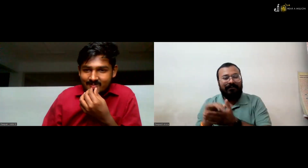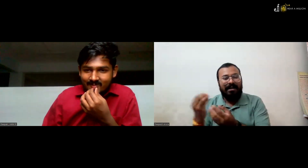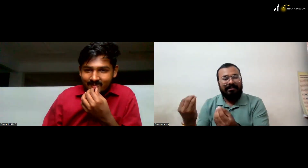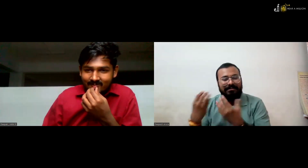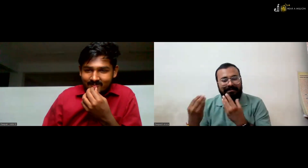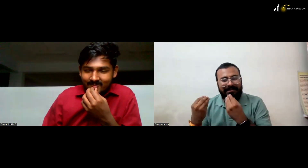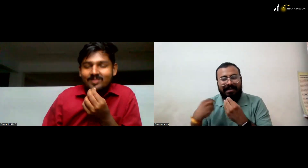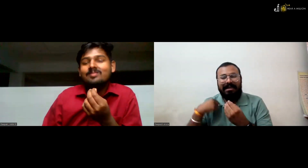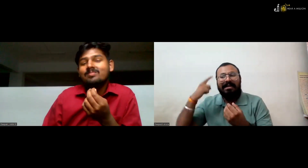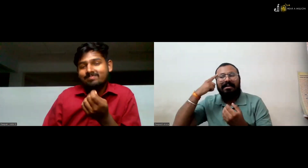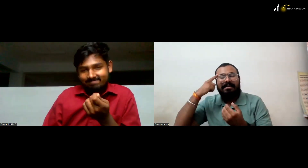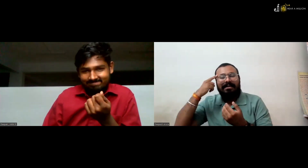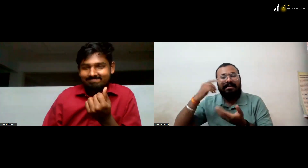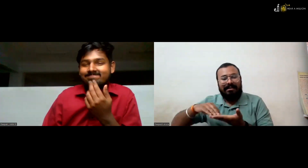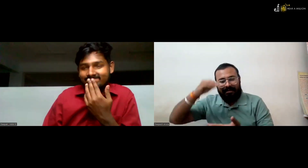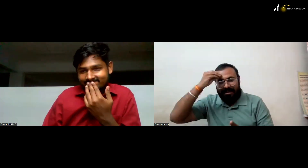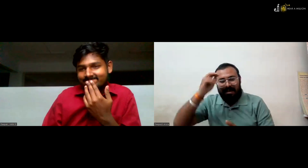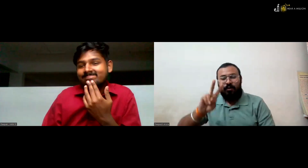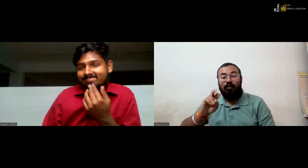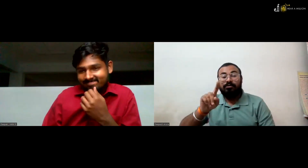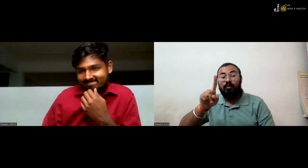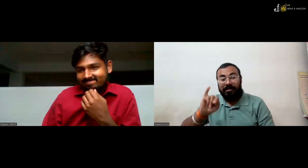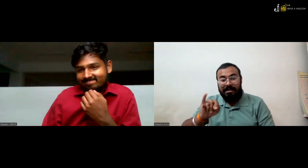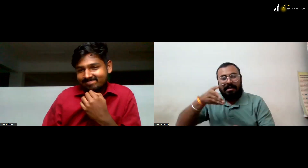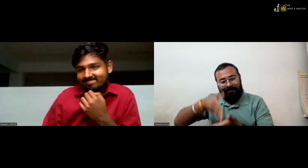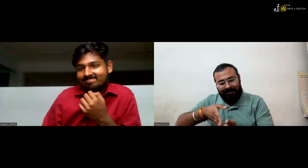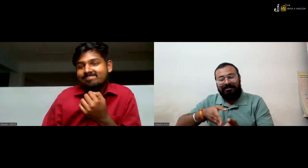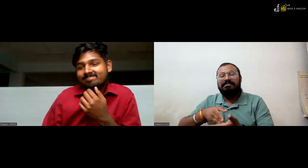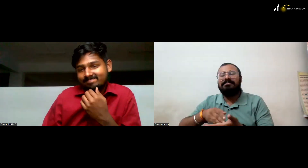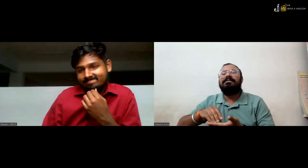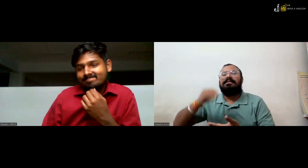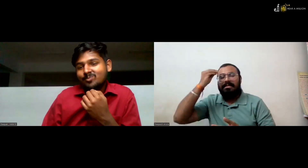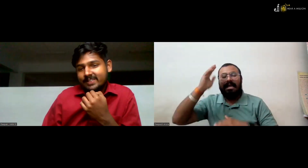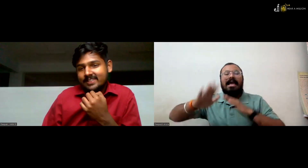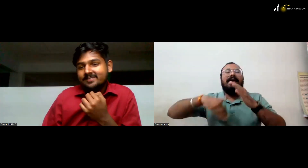is suitable for this, that I can help few people. But then I learned in